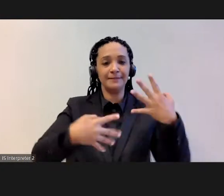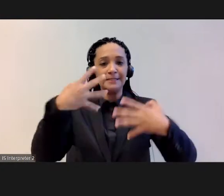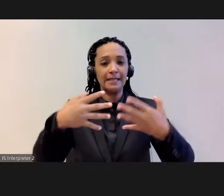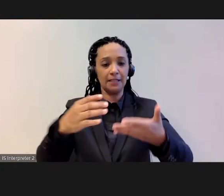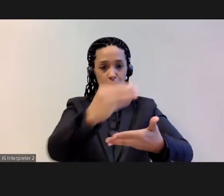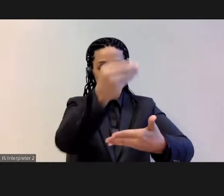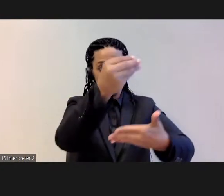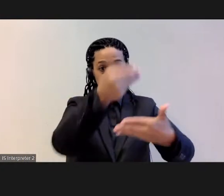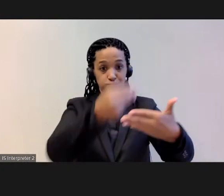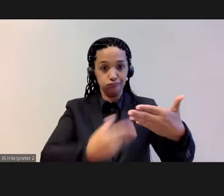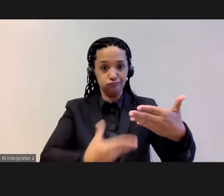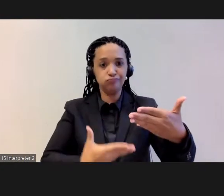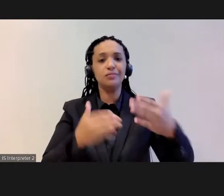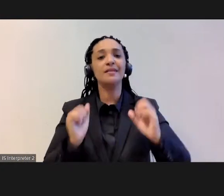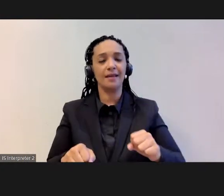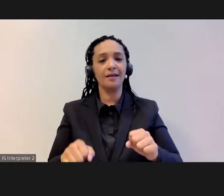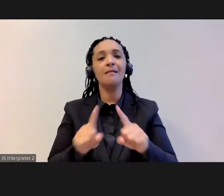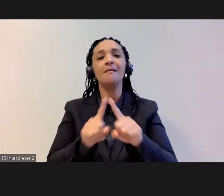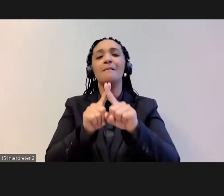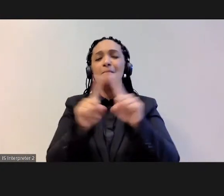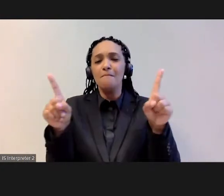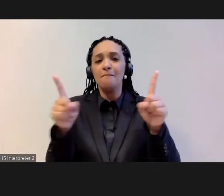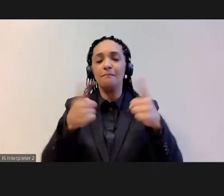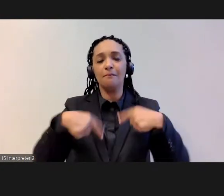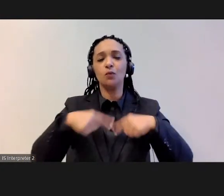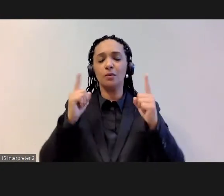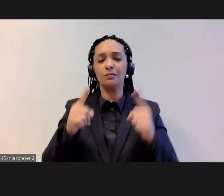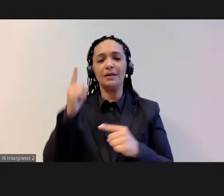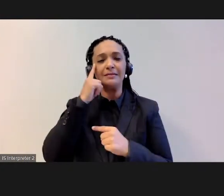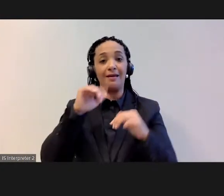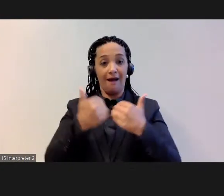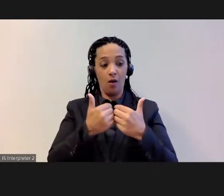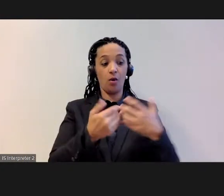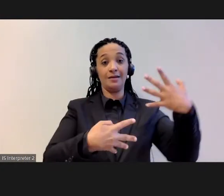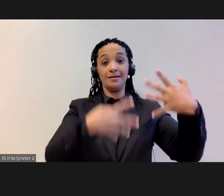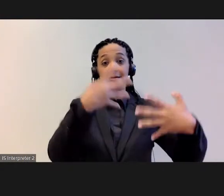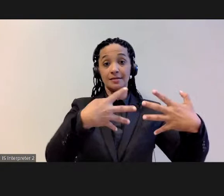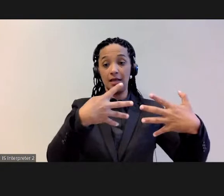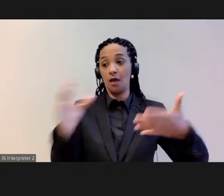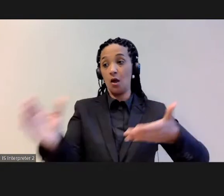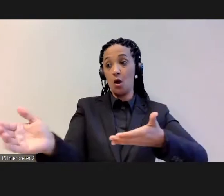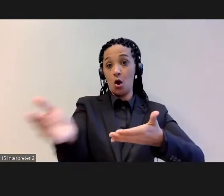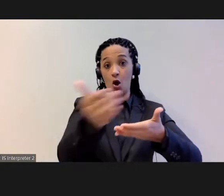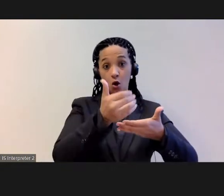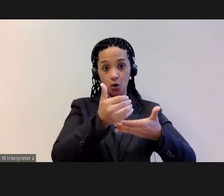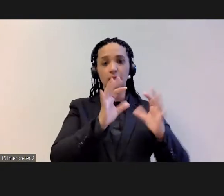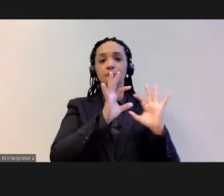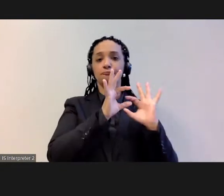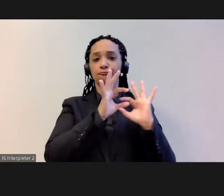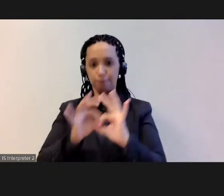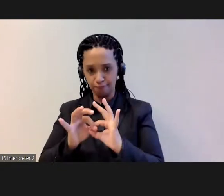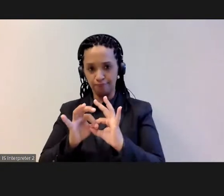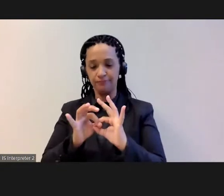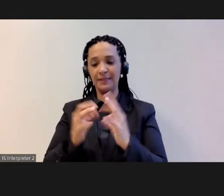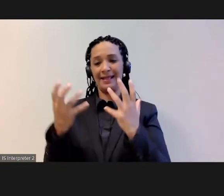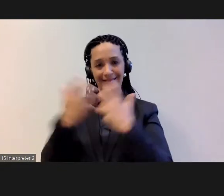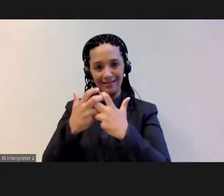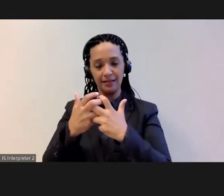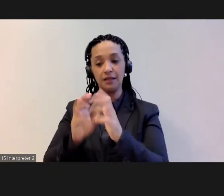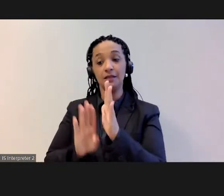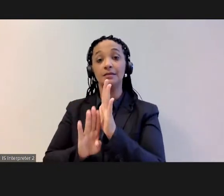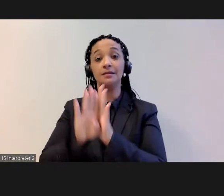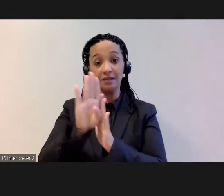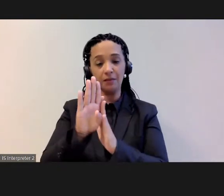we also need to be making sure it's contextually relevant, the way we're collecting data, for development contexts, vis-a-vis